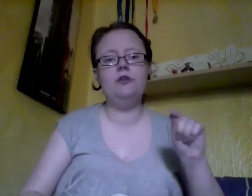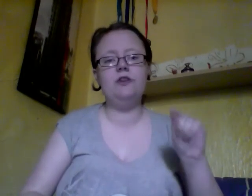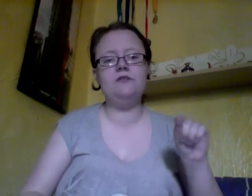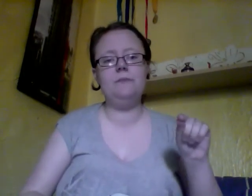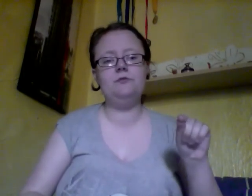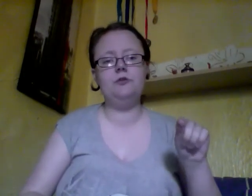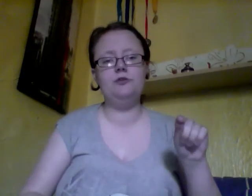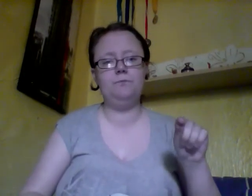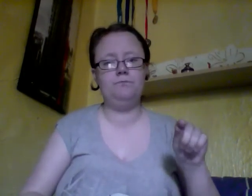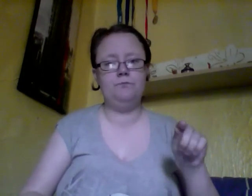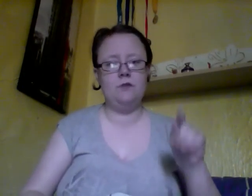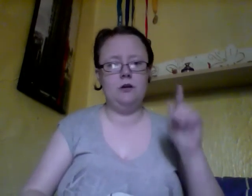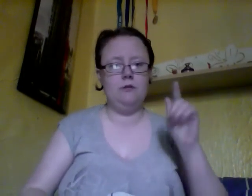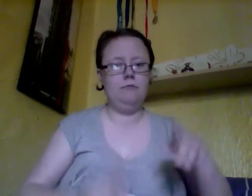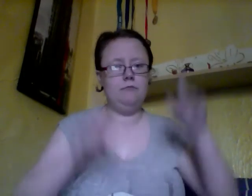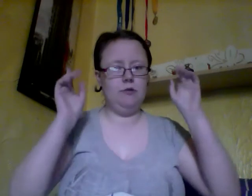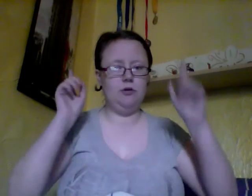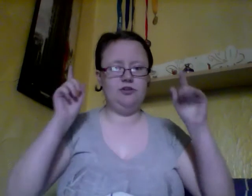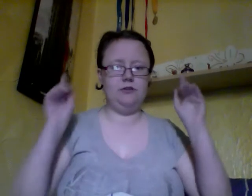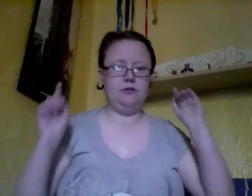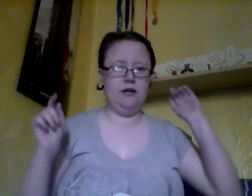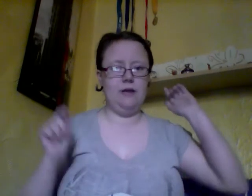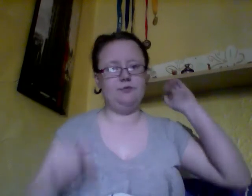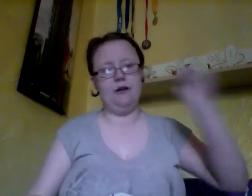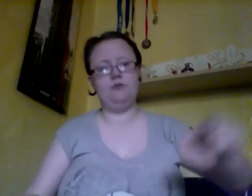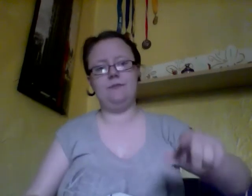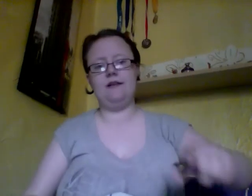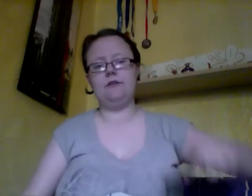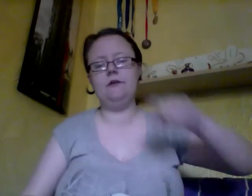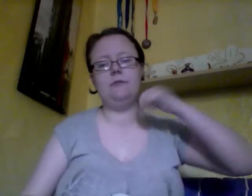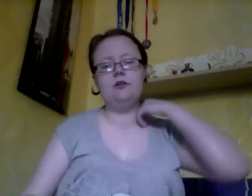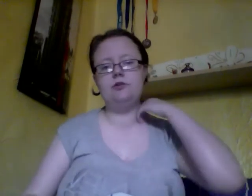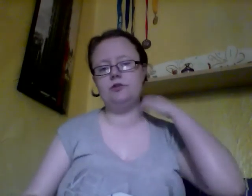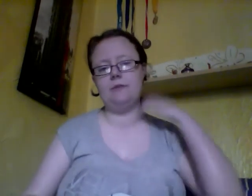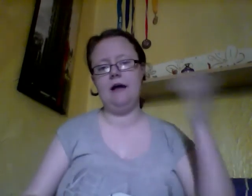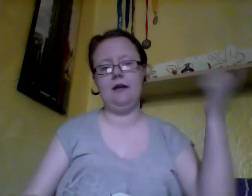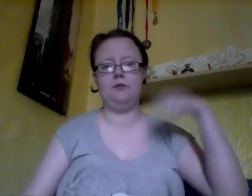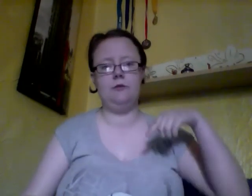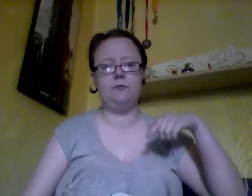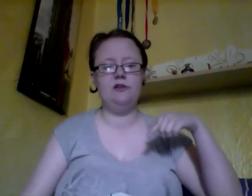this episode. We watched the episode Hounds of Baskerville because apparently this is where it's mentioned.